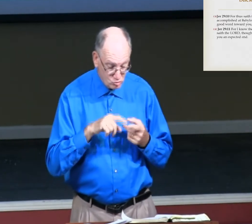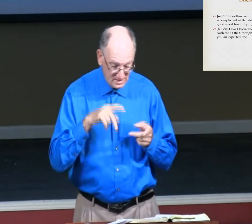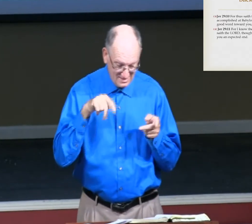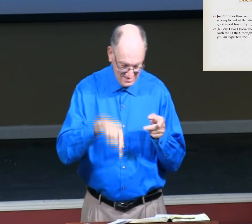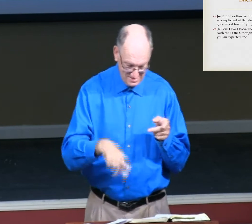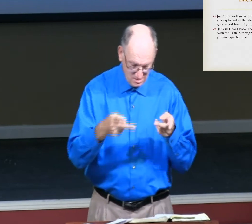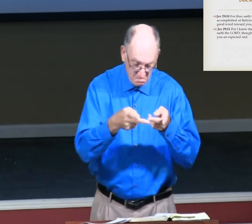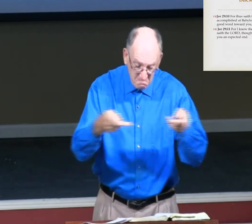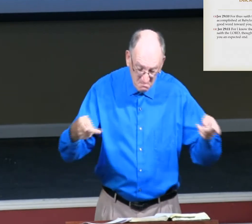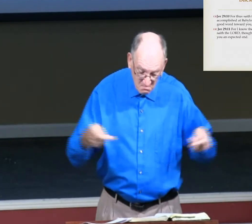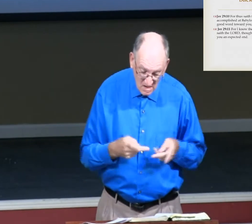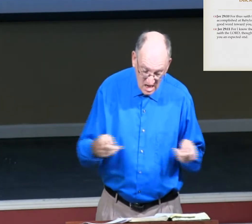place.